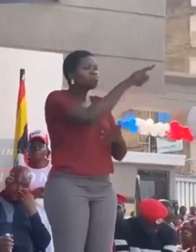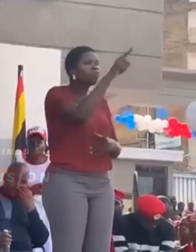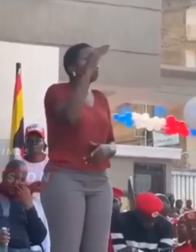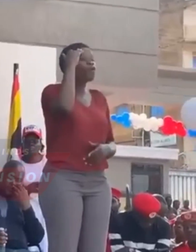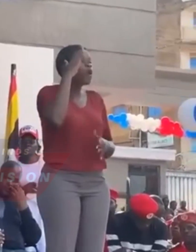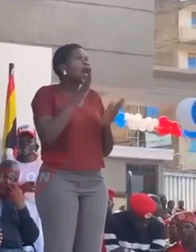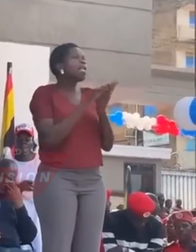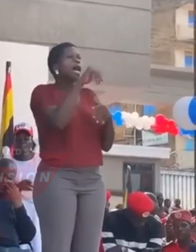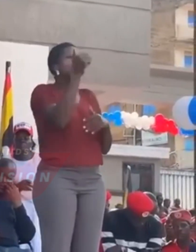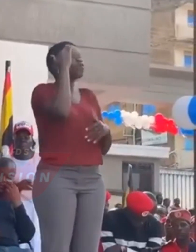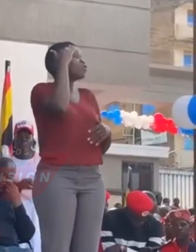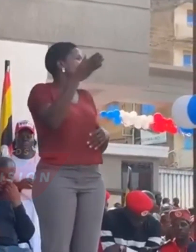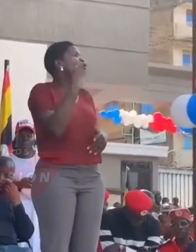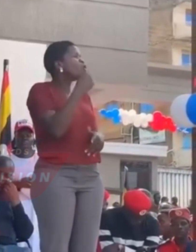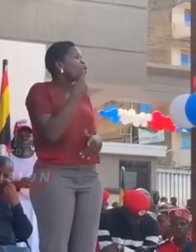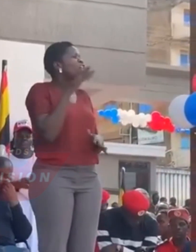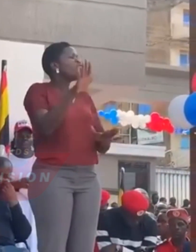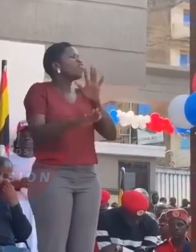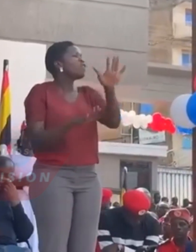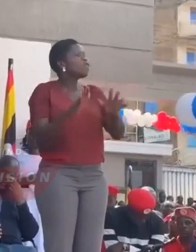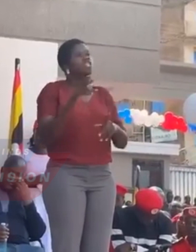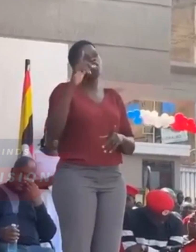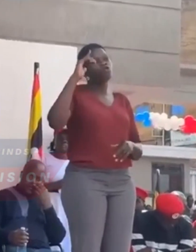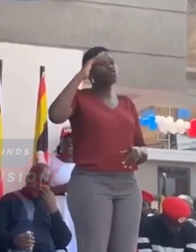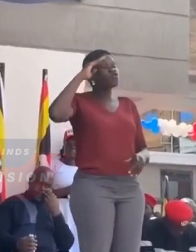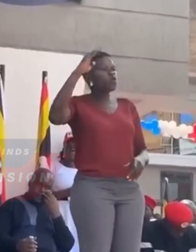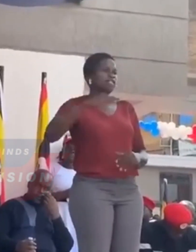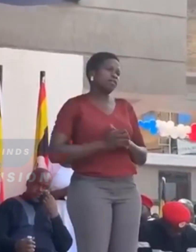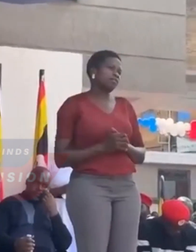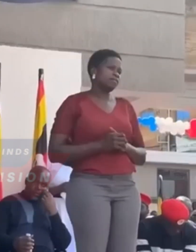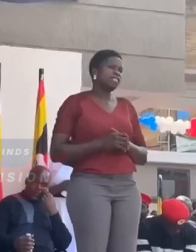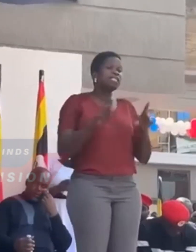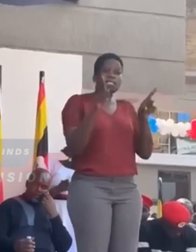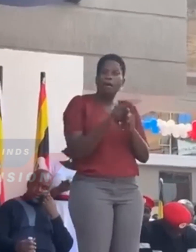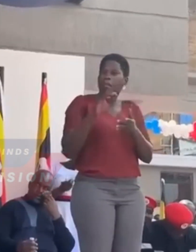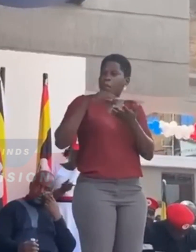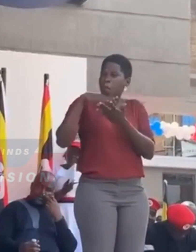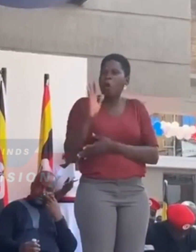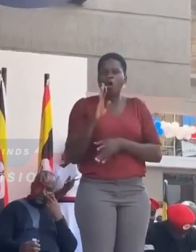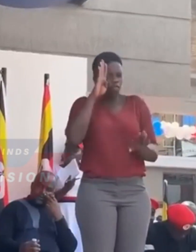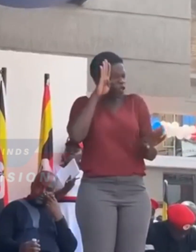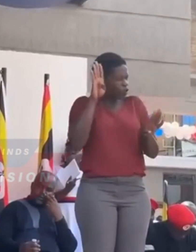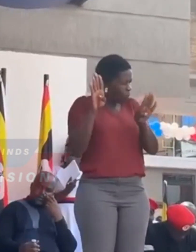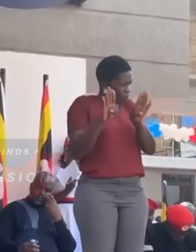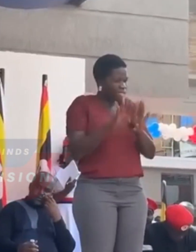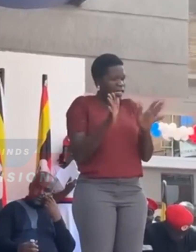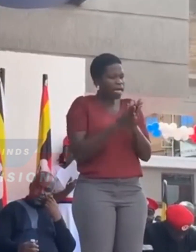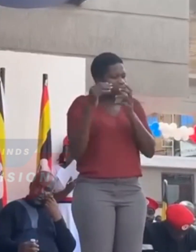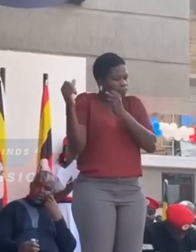unknown, are foot soldiers. And yet, most of the committed and